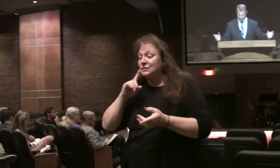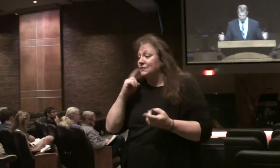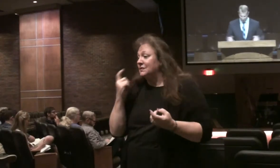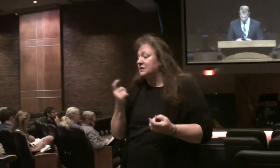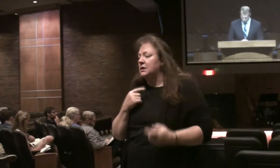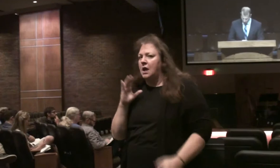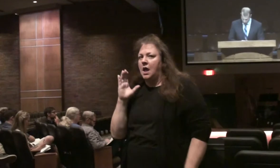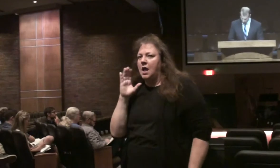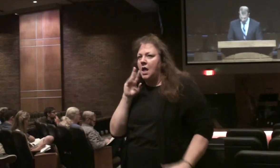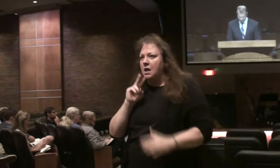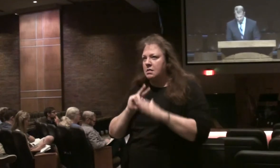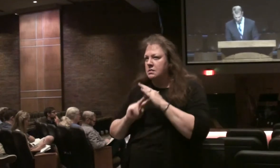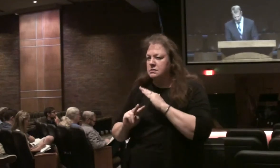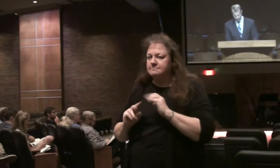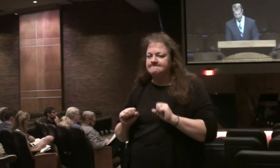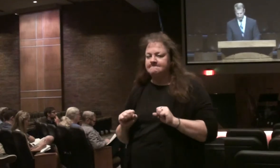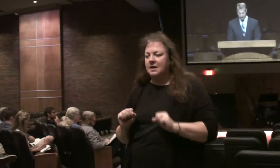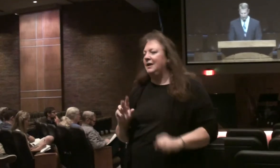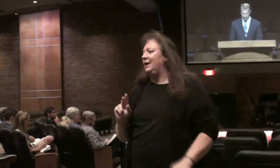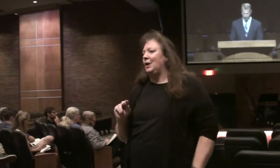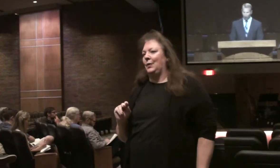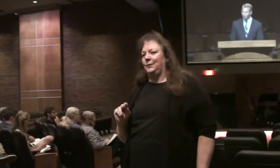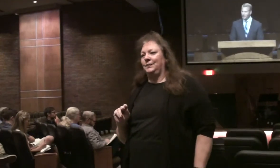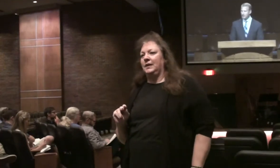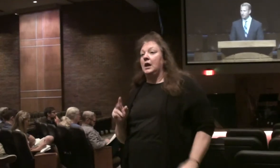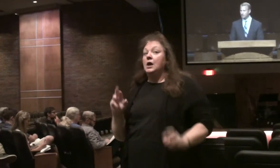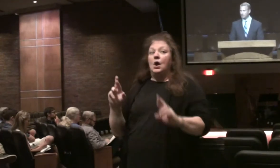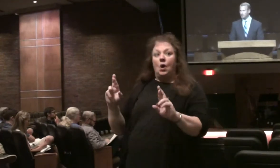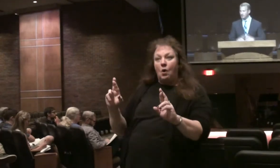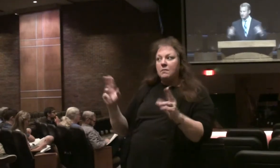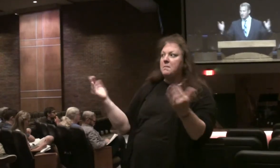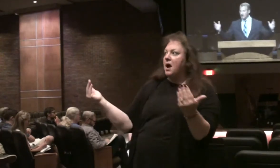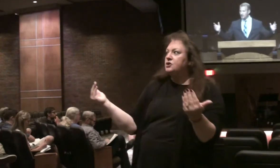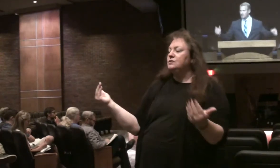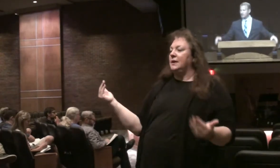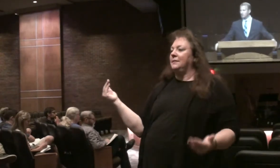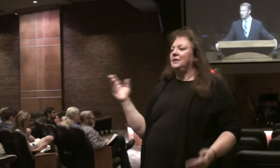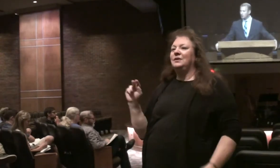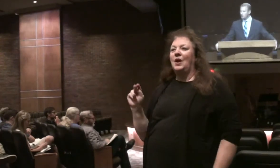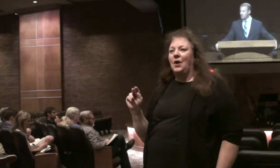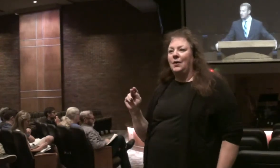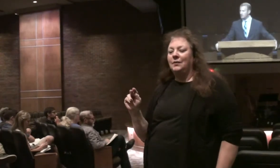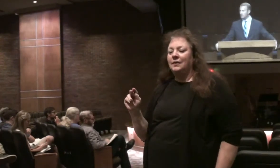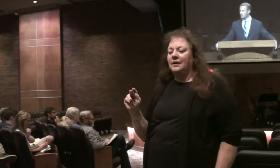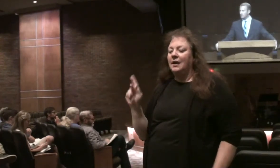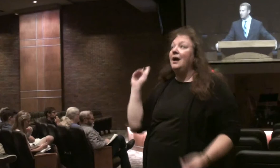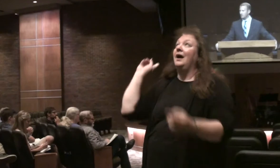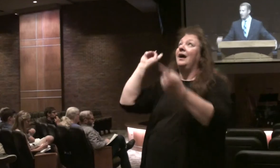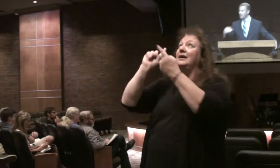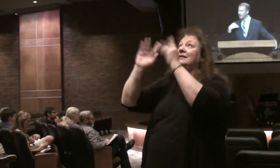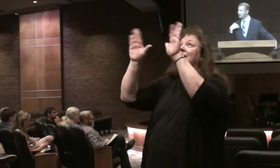not that I'm looking forward to anything like that or hoping people do, but it's a reality. Until glory, I am not